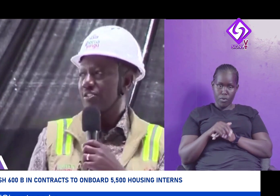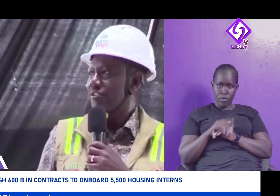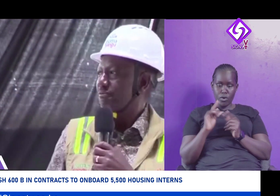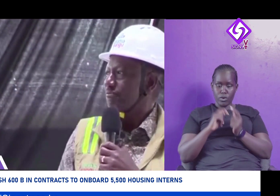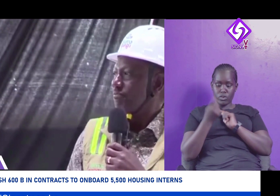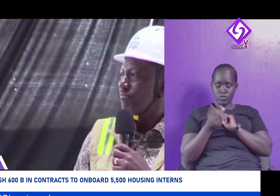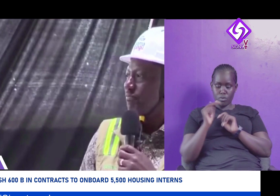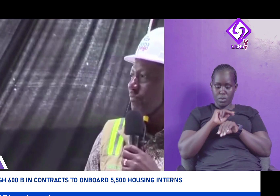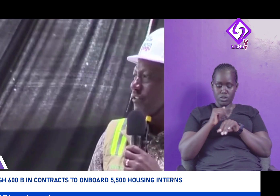nation.